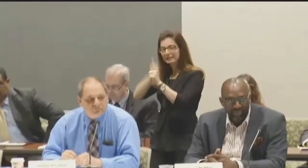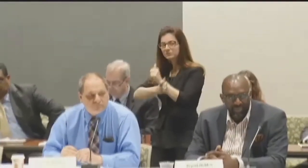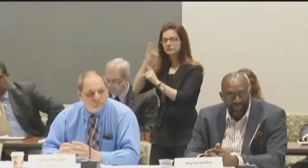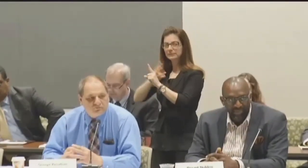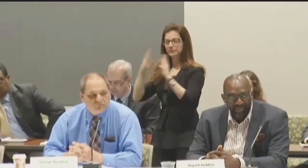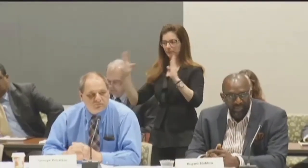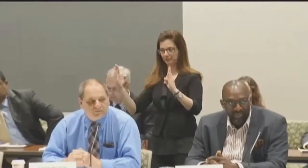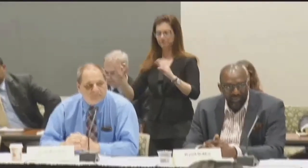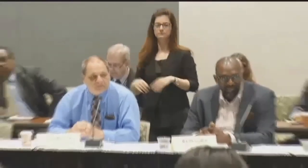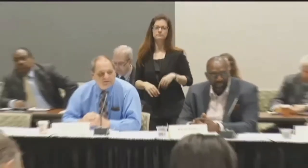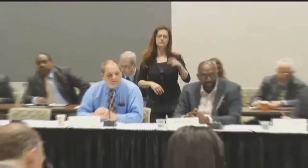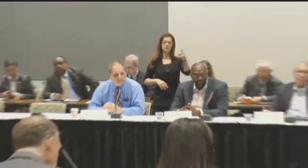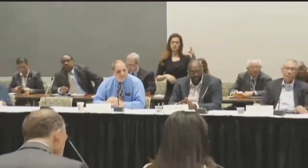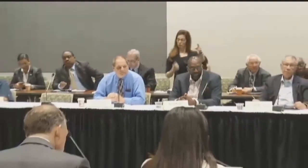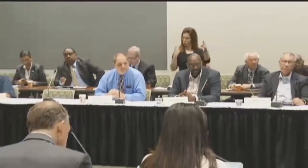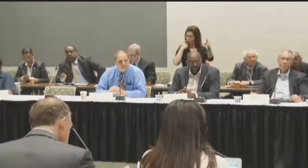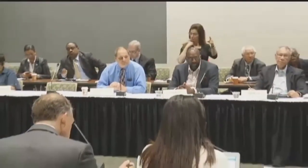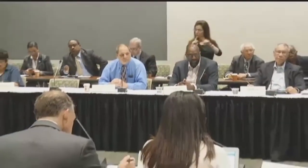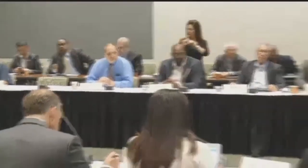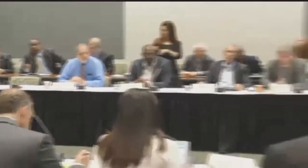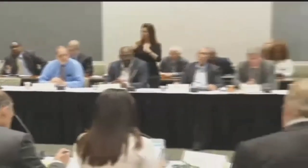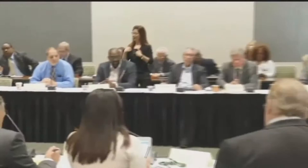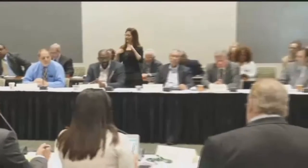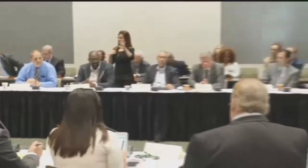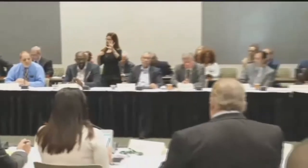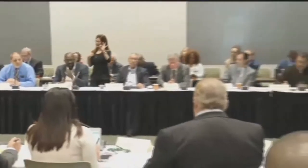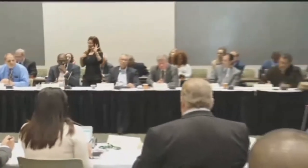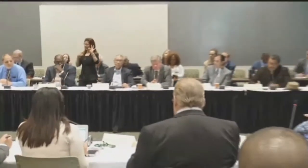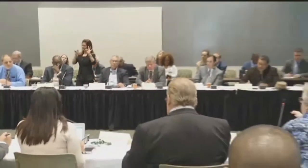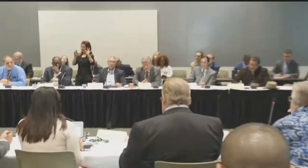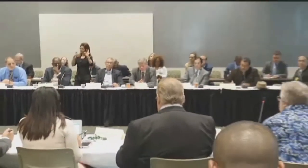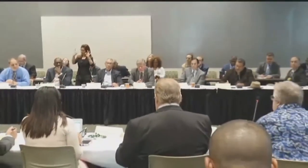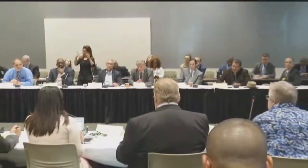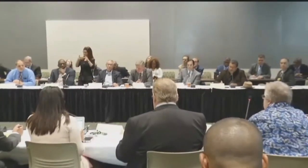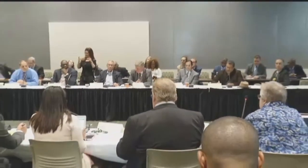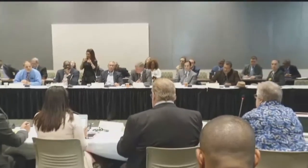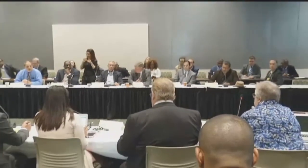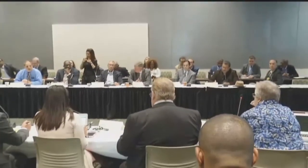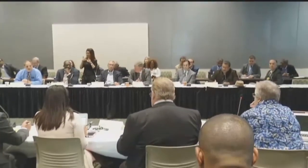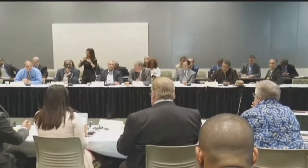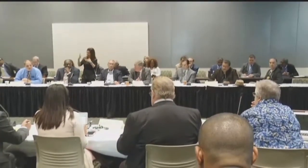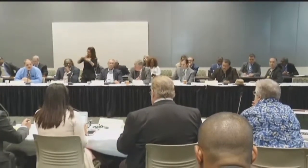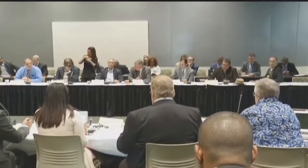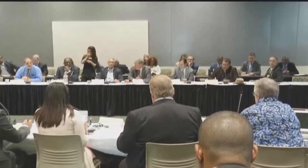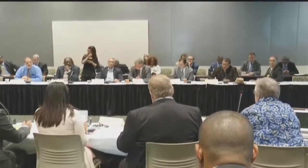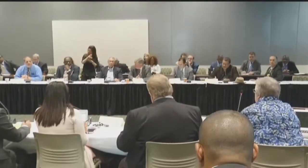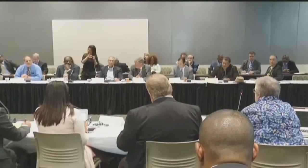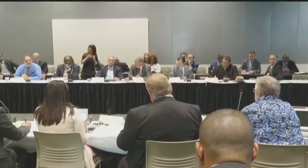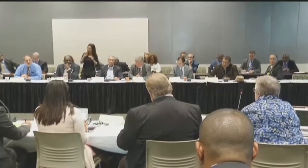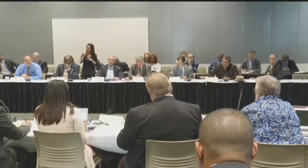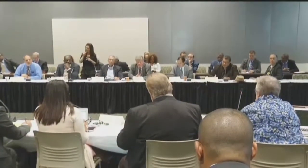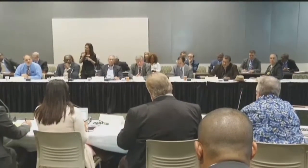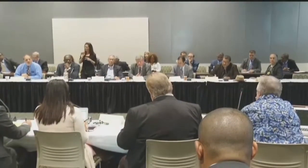just reported on, you had 59 tier one sites. That didn't include any of the CLEAR sites, or did it? It did not. But keep